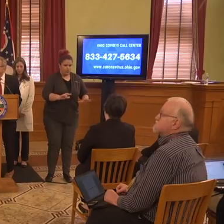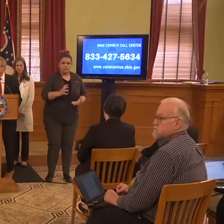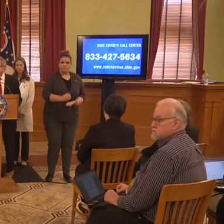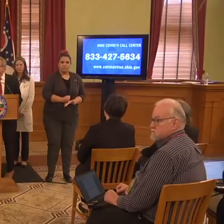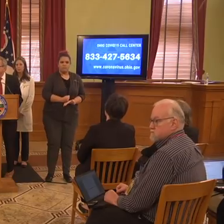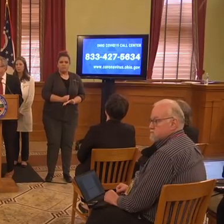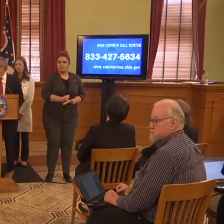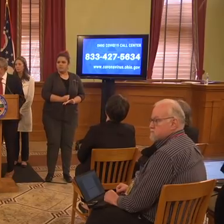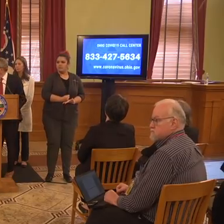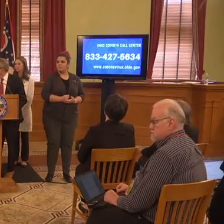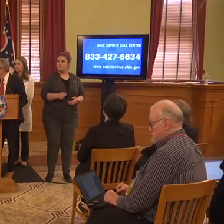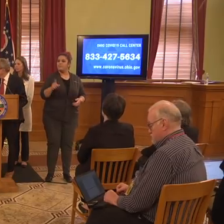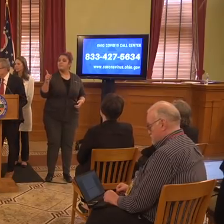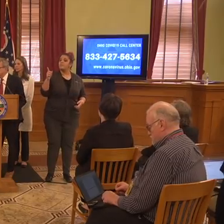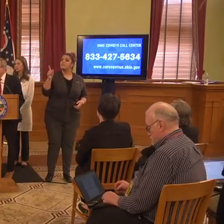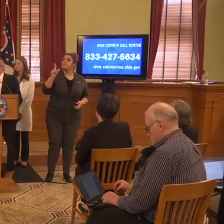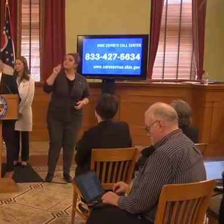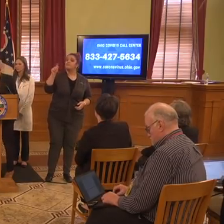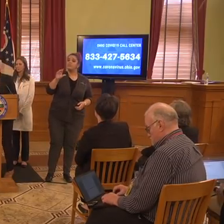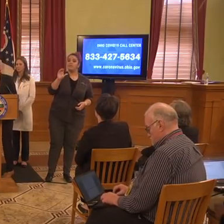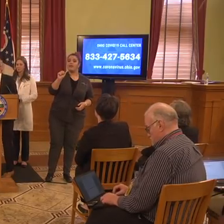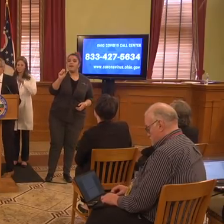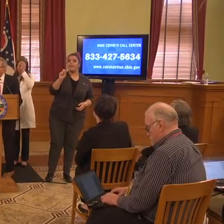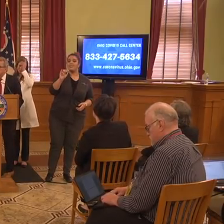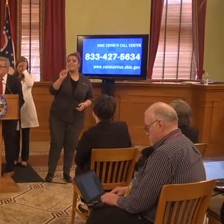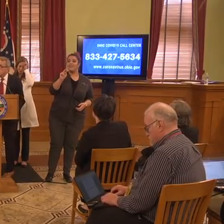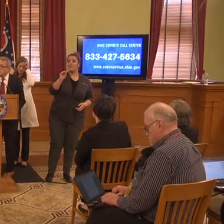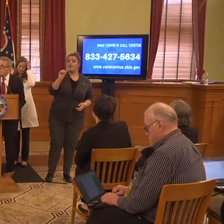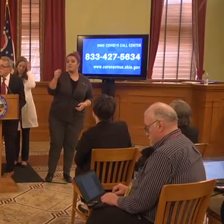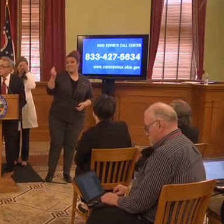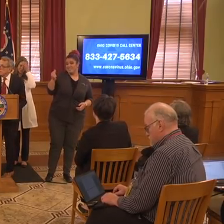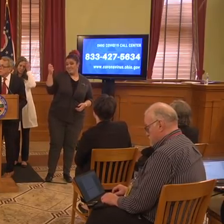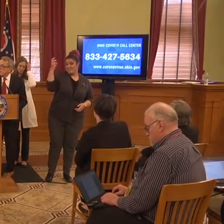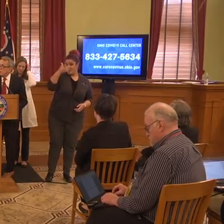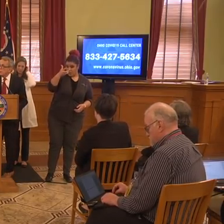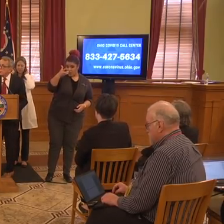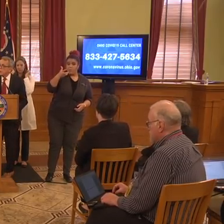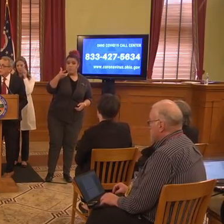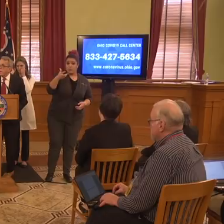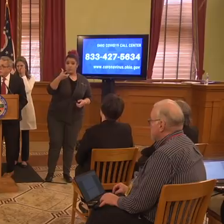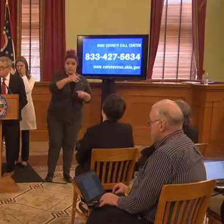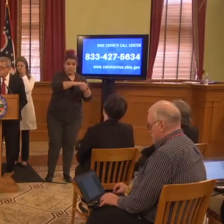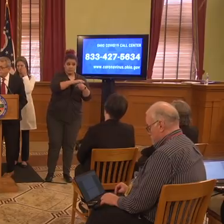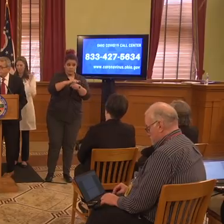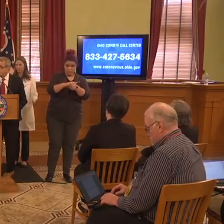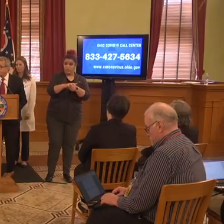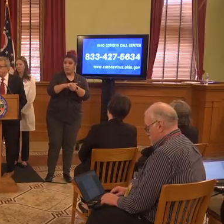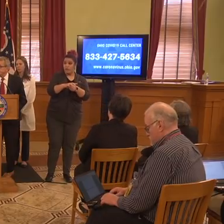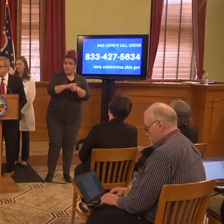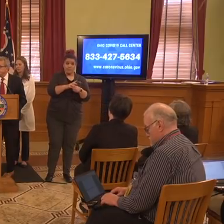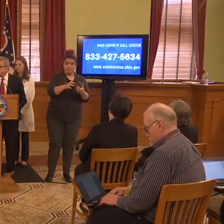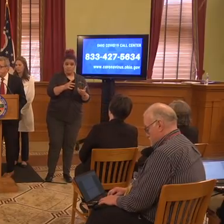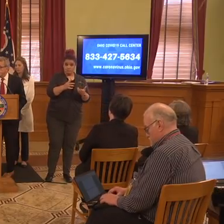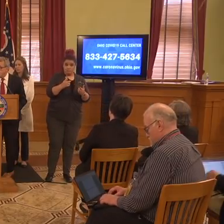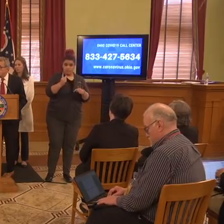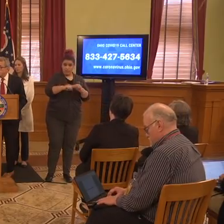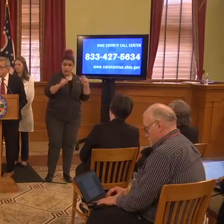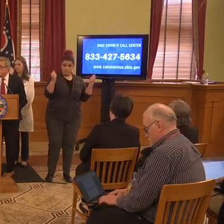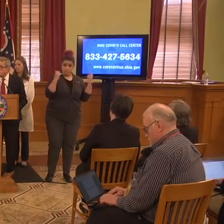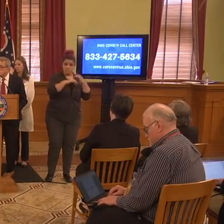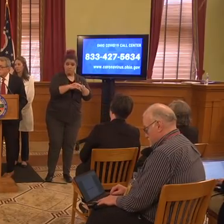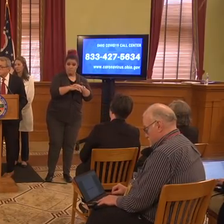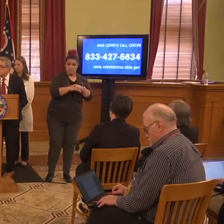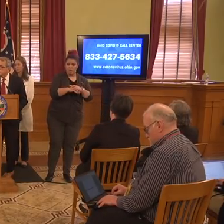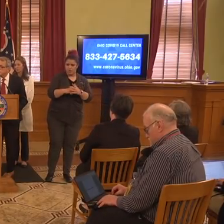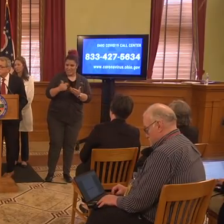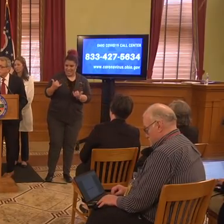Are casinos covered in your order? I'm sorry. Are casinos covered? We're looking at that. Not in this